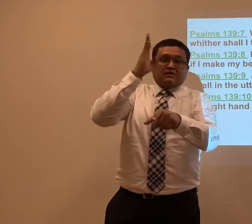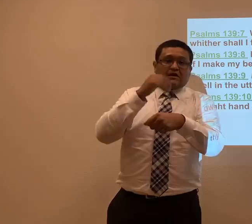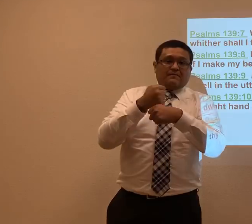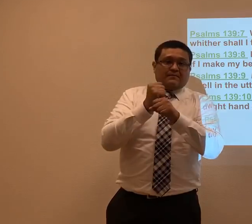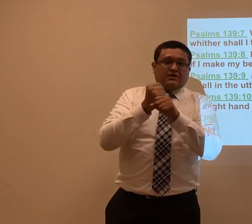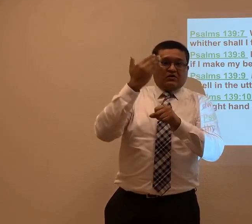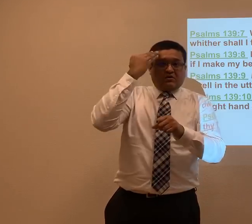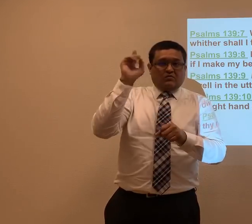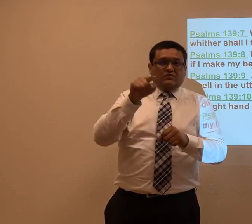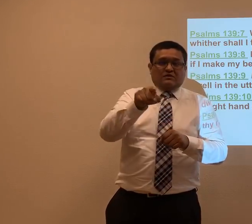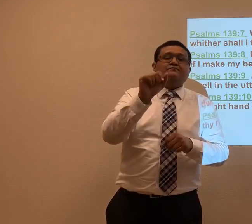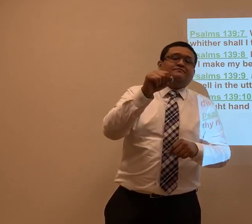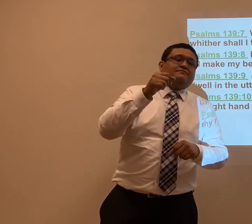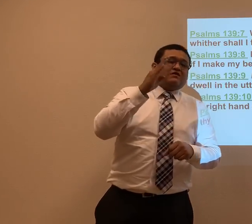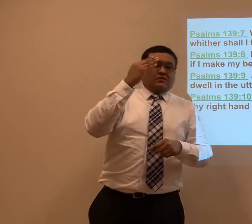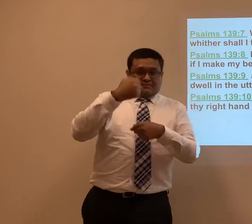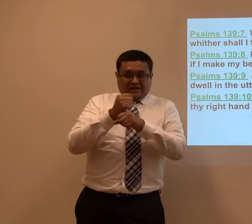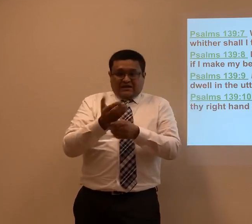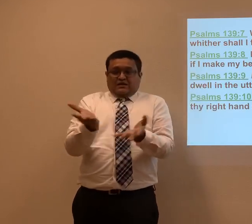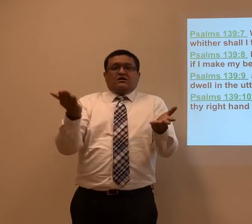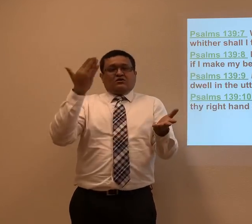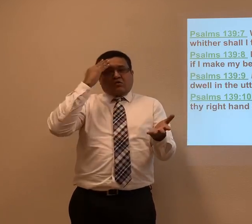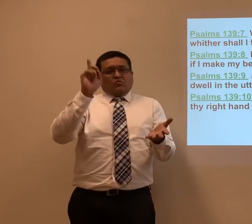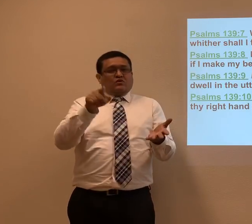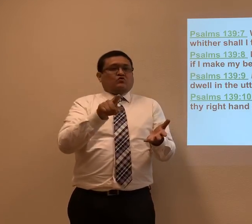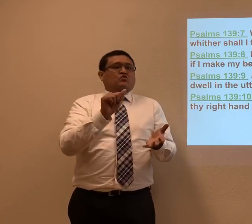everything. So God knows where you are.